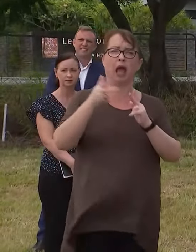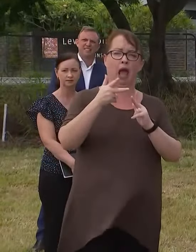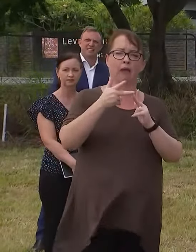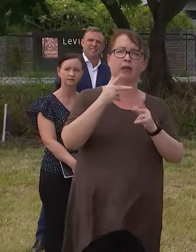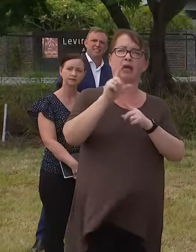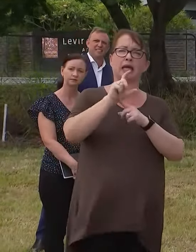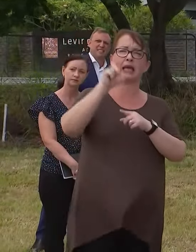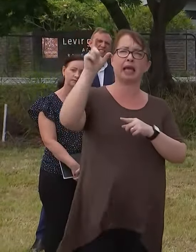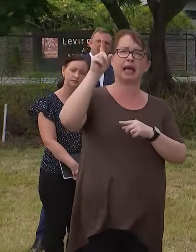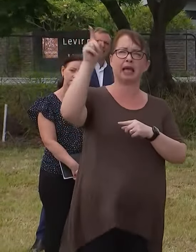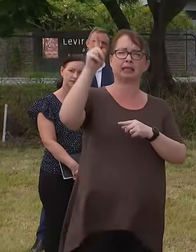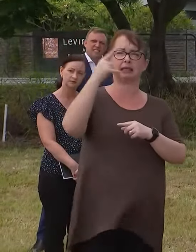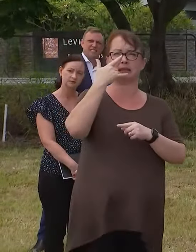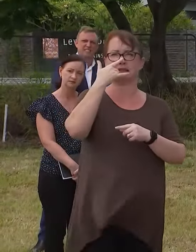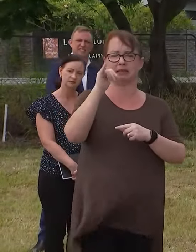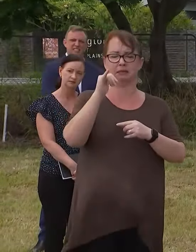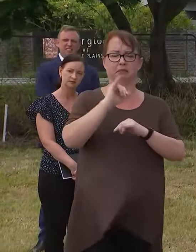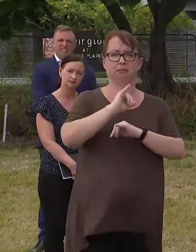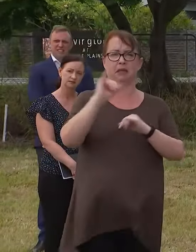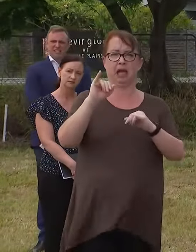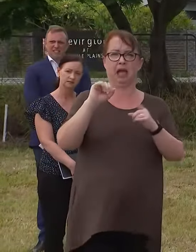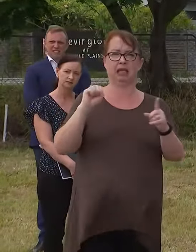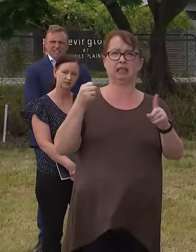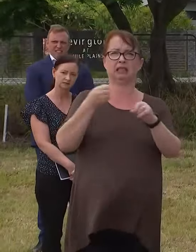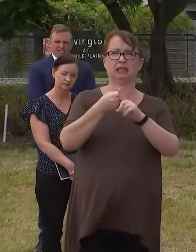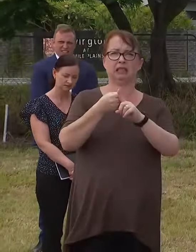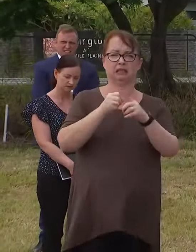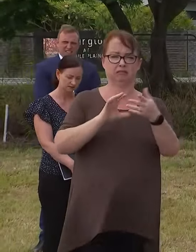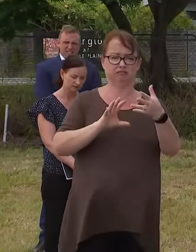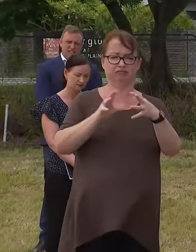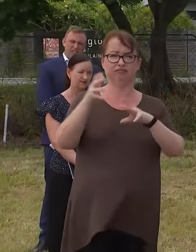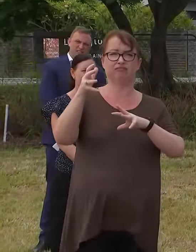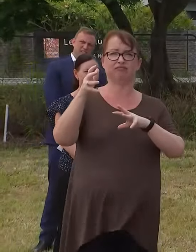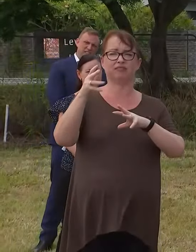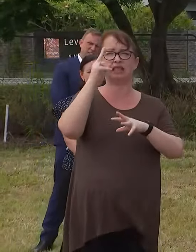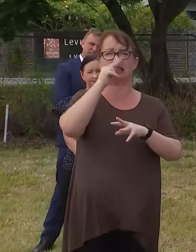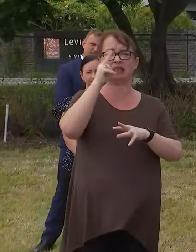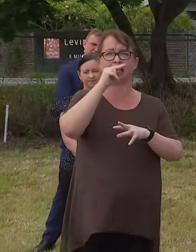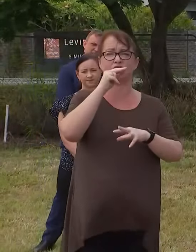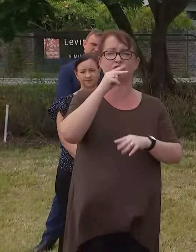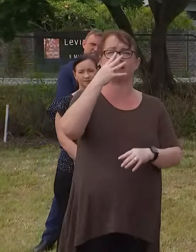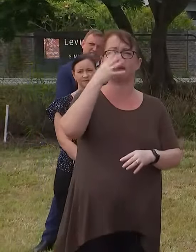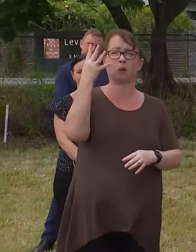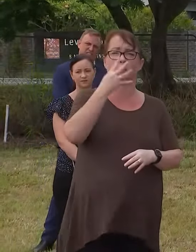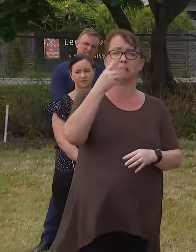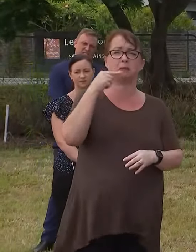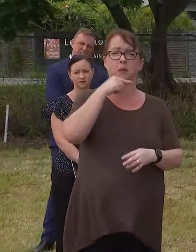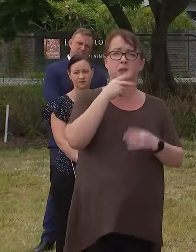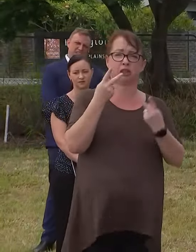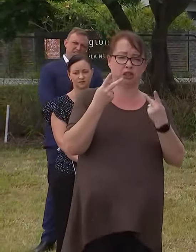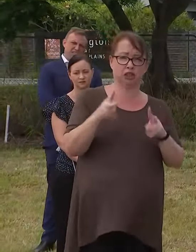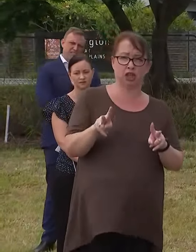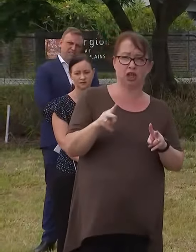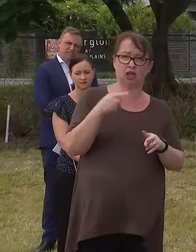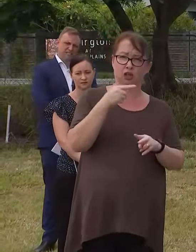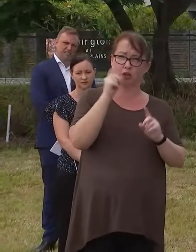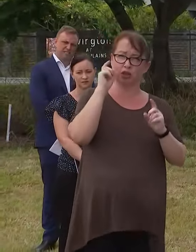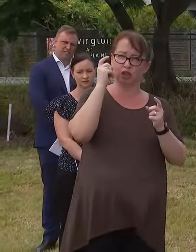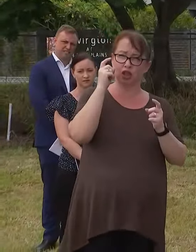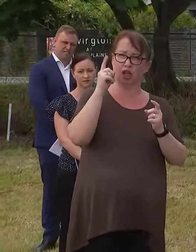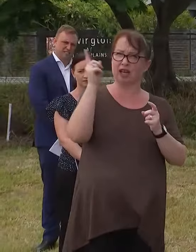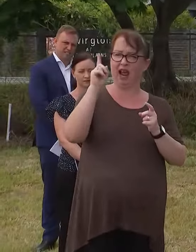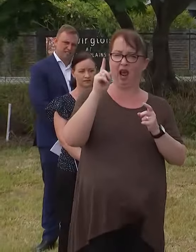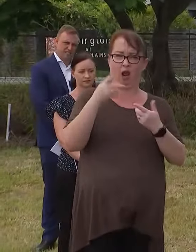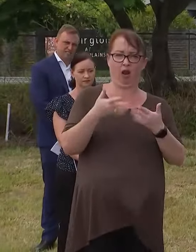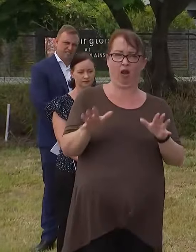been a terrible road accident. There's teenagers in a car, a 14-year-old boy has died. Are you concerned that it's getting out of control